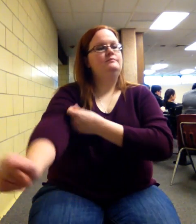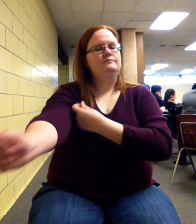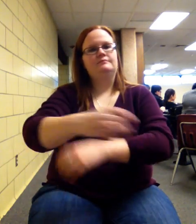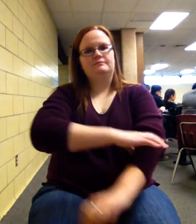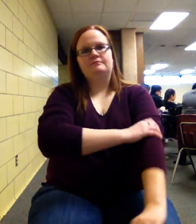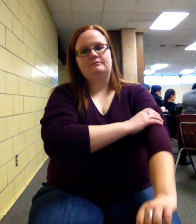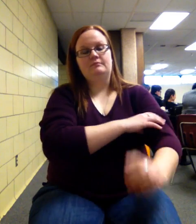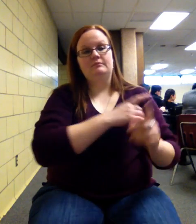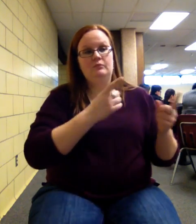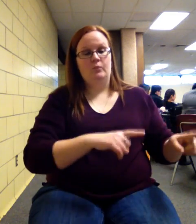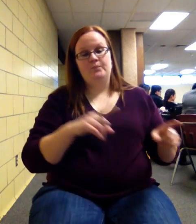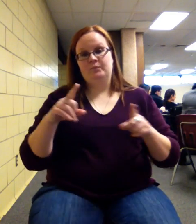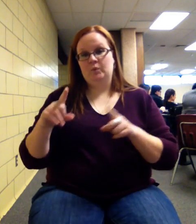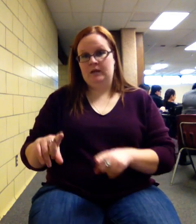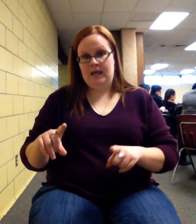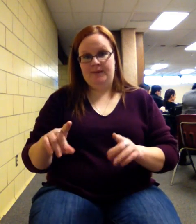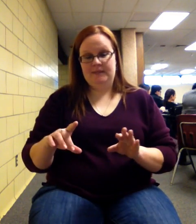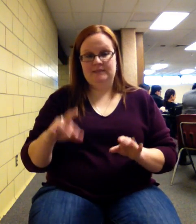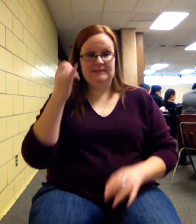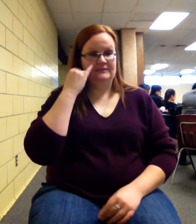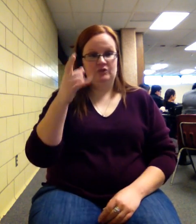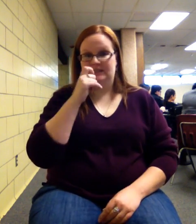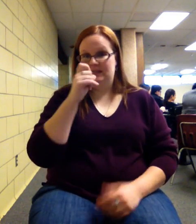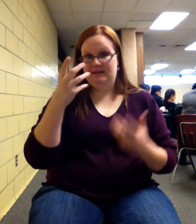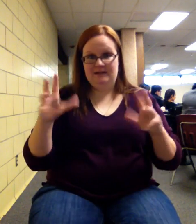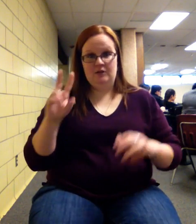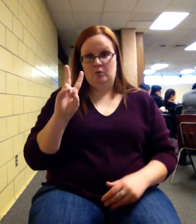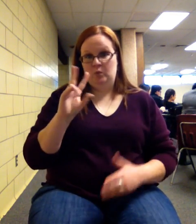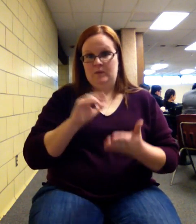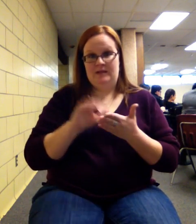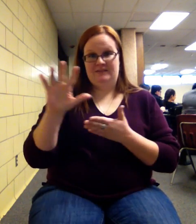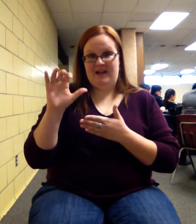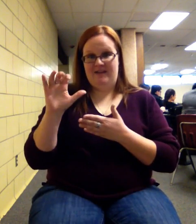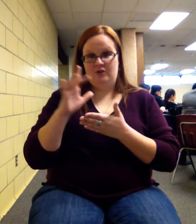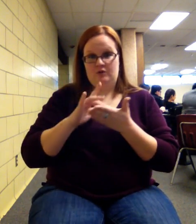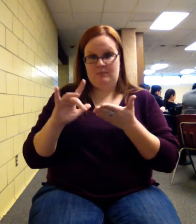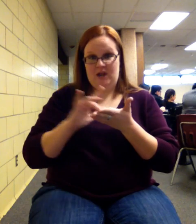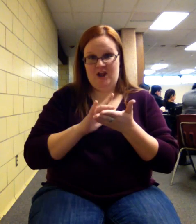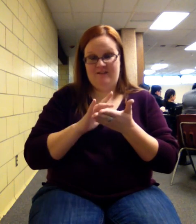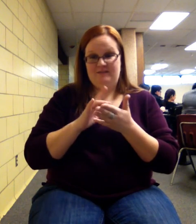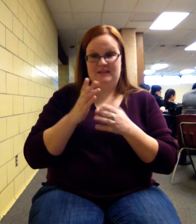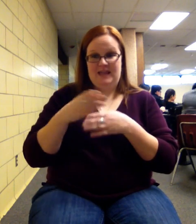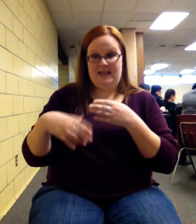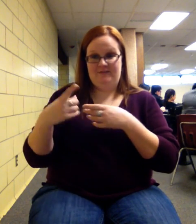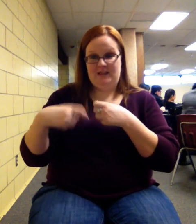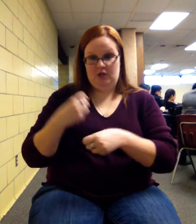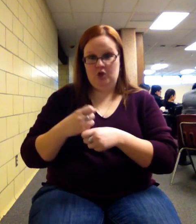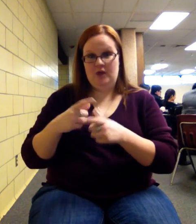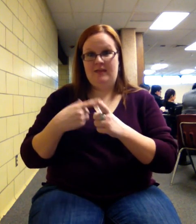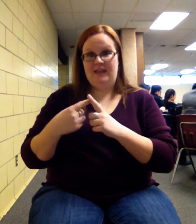happening was, if she didn't have the $2,500 paid off by the end of the year, then interest started back at time period